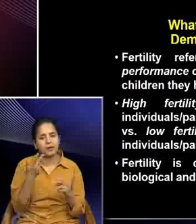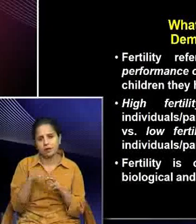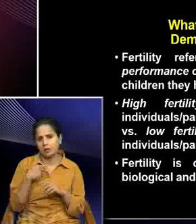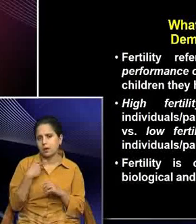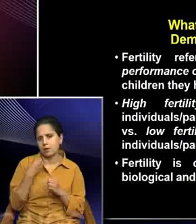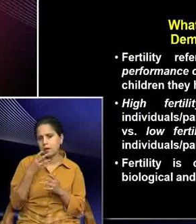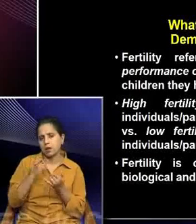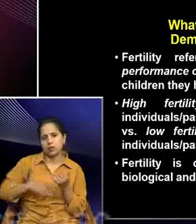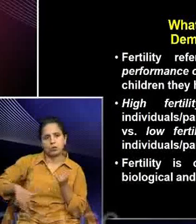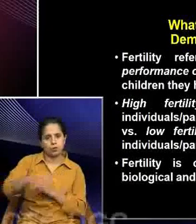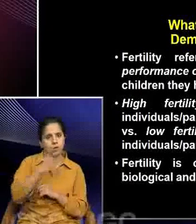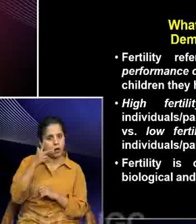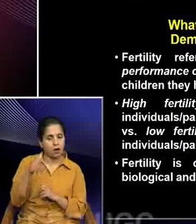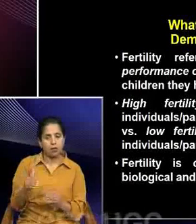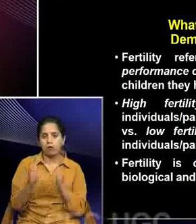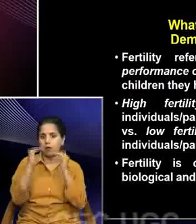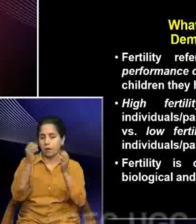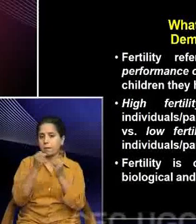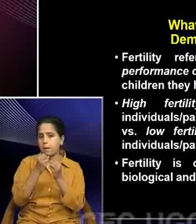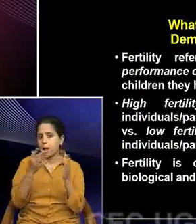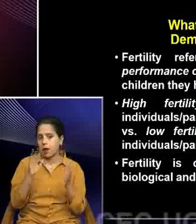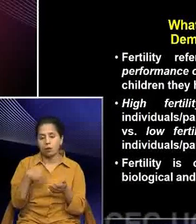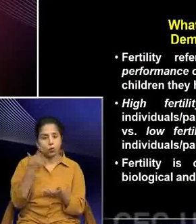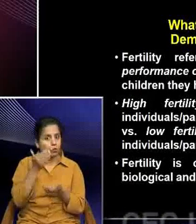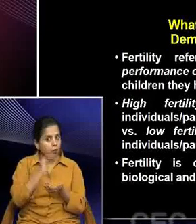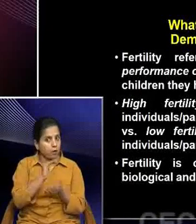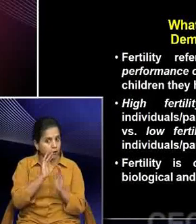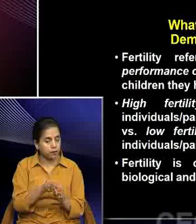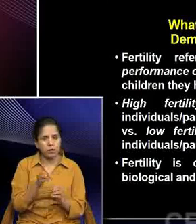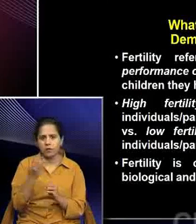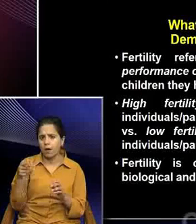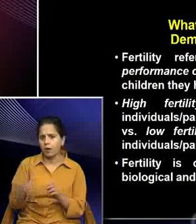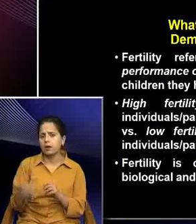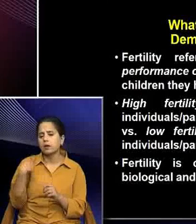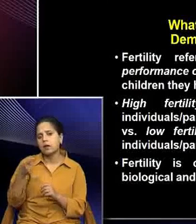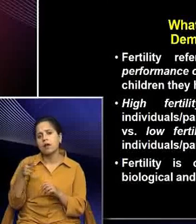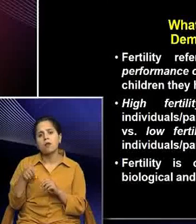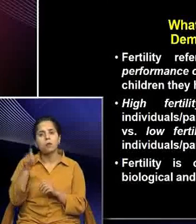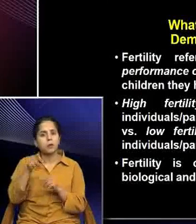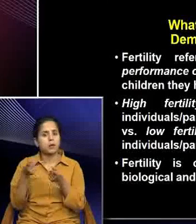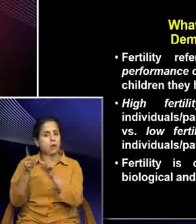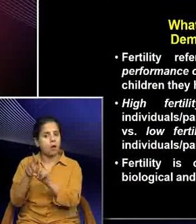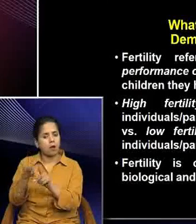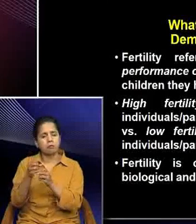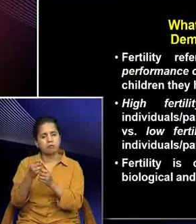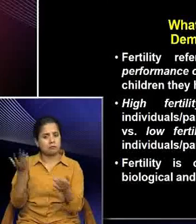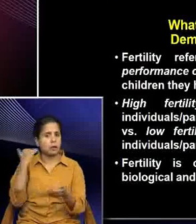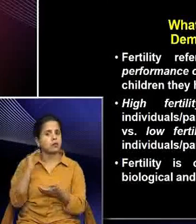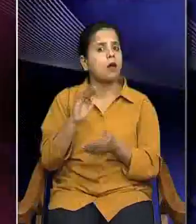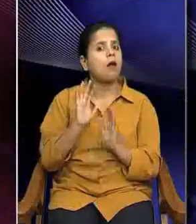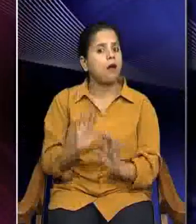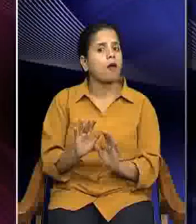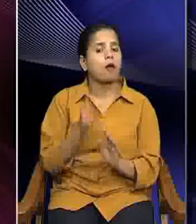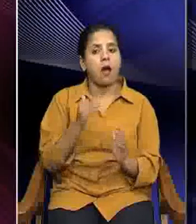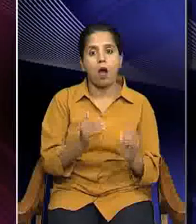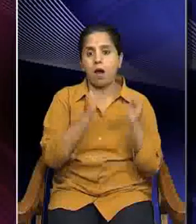recorded higher fertility, most of these parents or couples or individuals have several children. So in a high